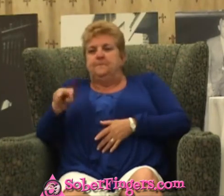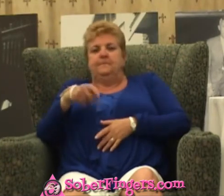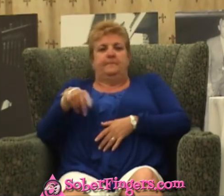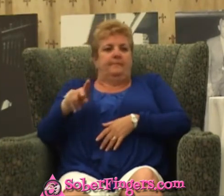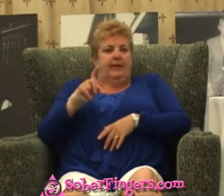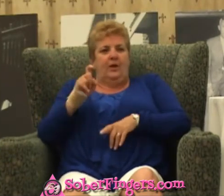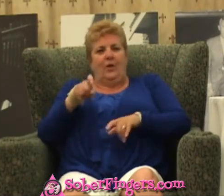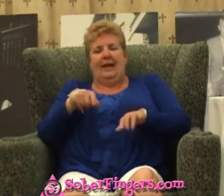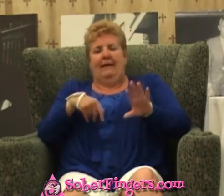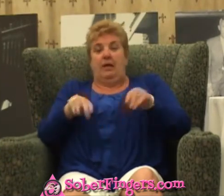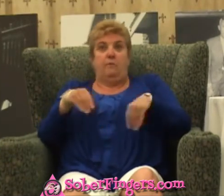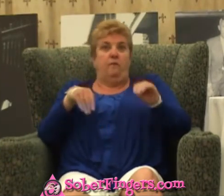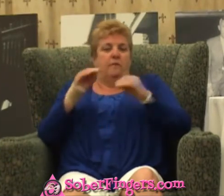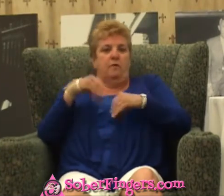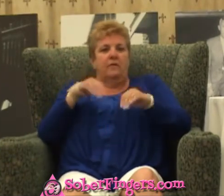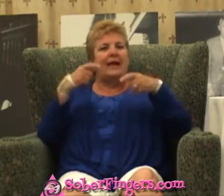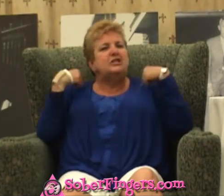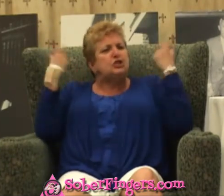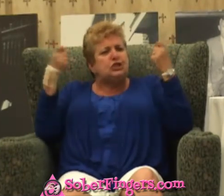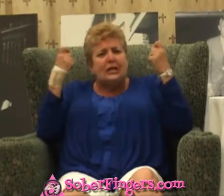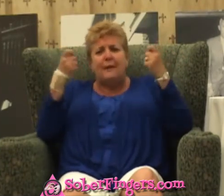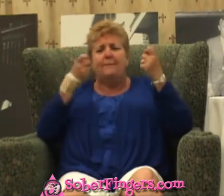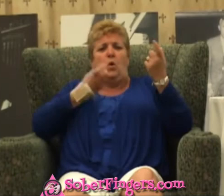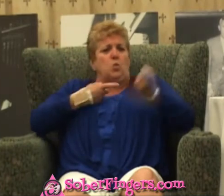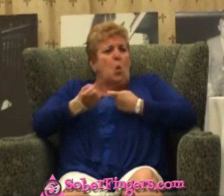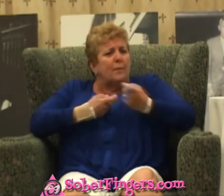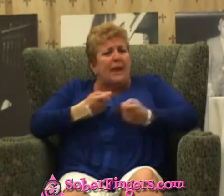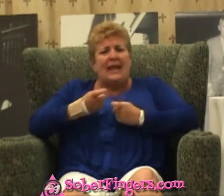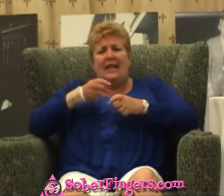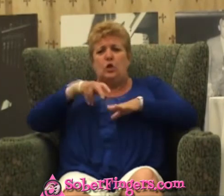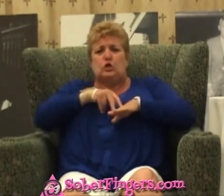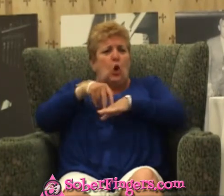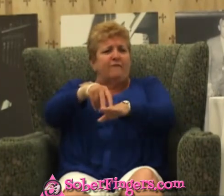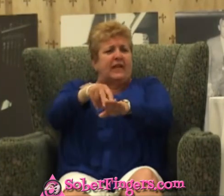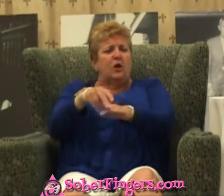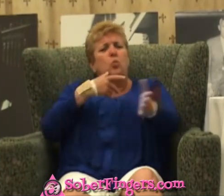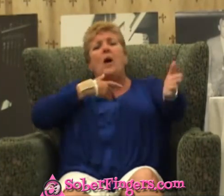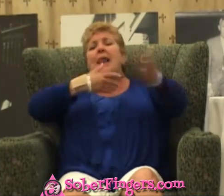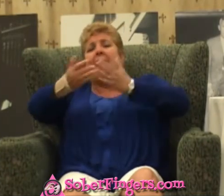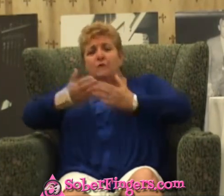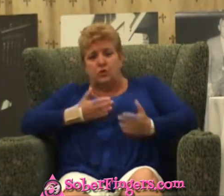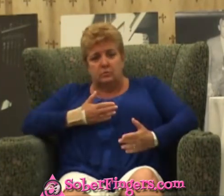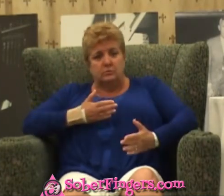and whether it's in the gym or rollerblading or trying to surf or whatever that is. And I